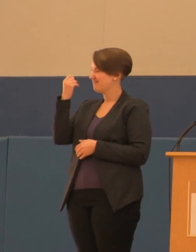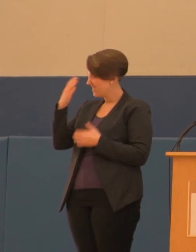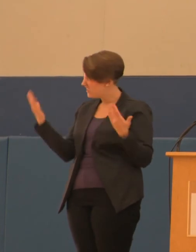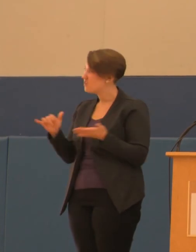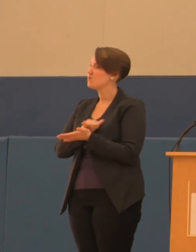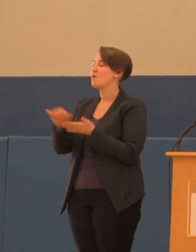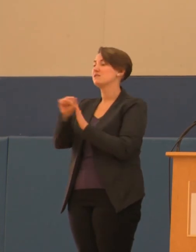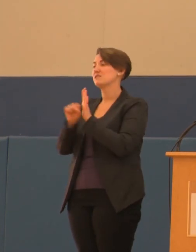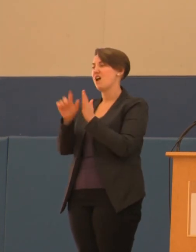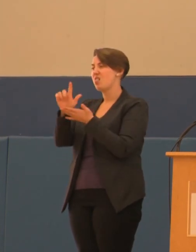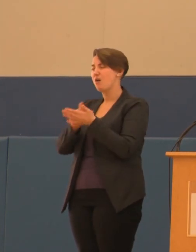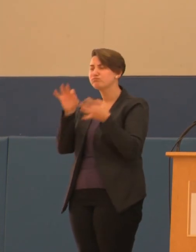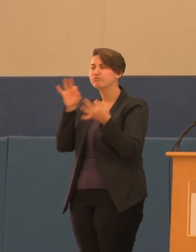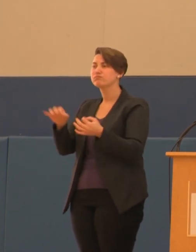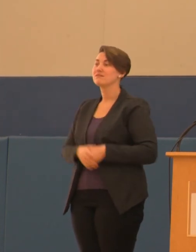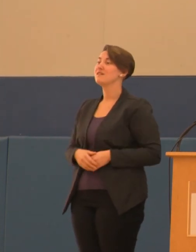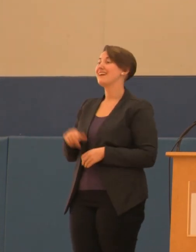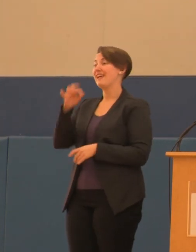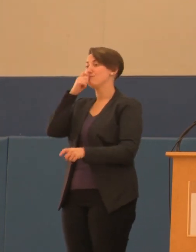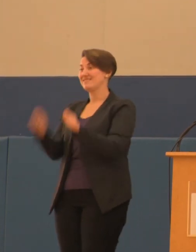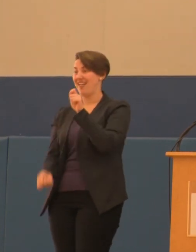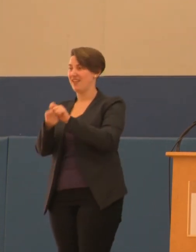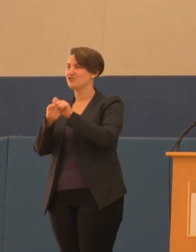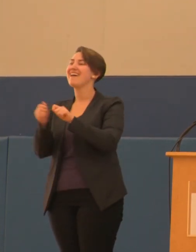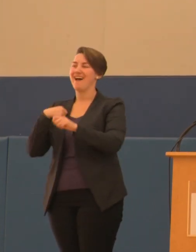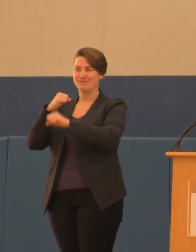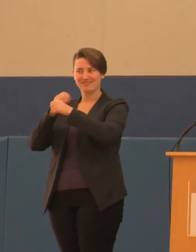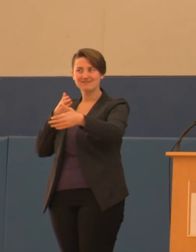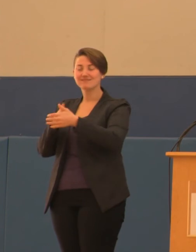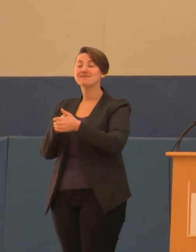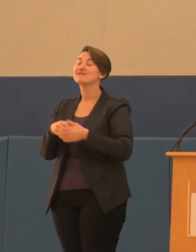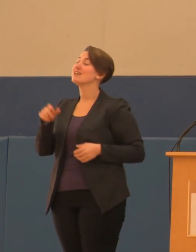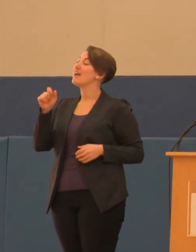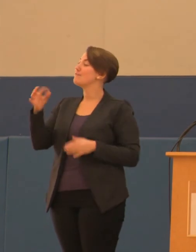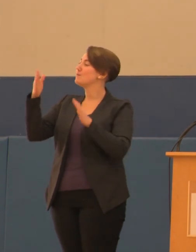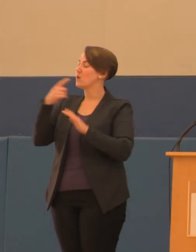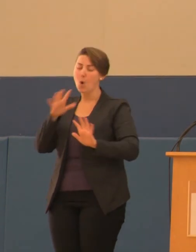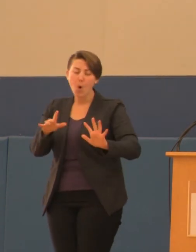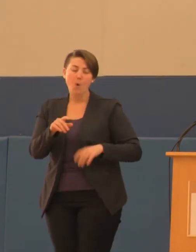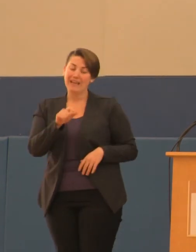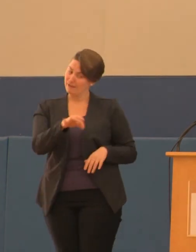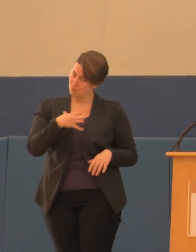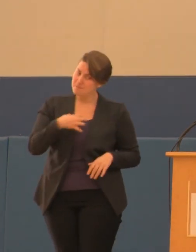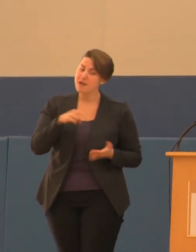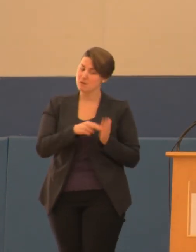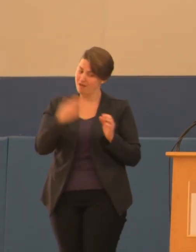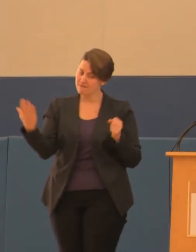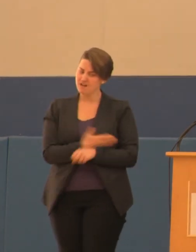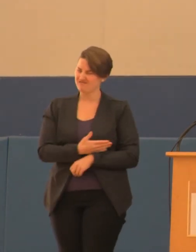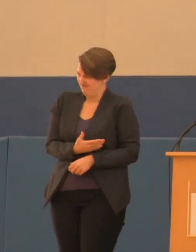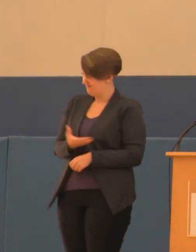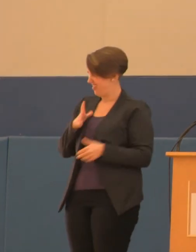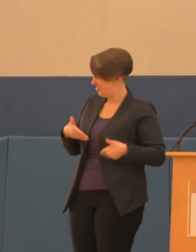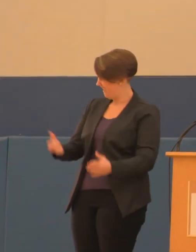There are protections against retaliation. So when these individuals are saying to you, oh, they're going to fire you when you complain, let them fire